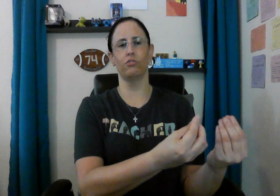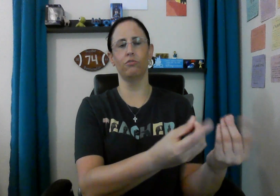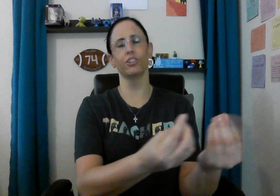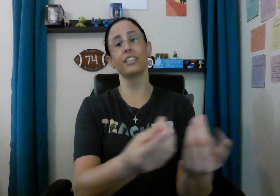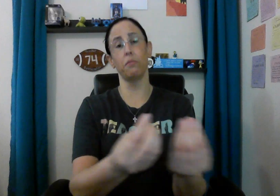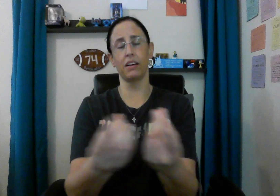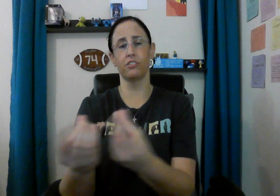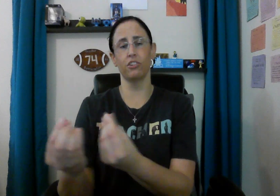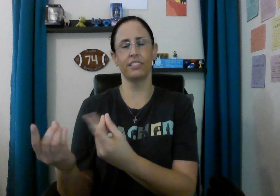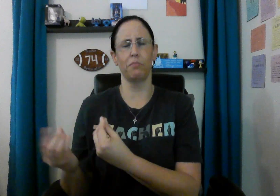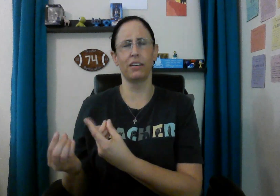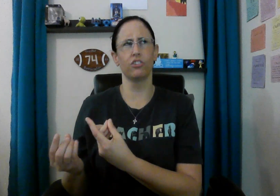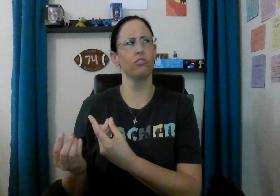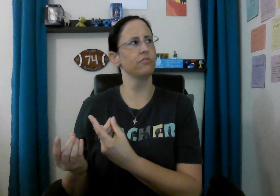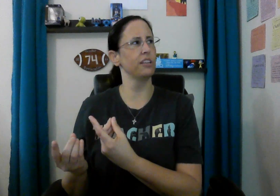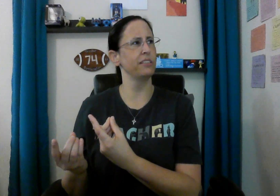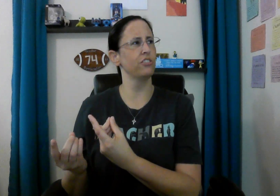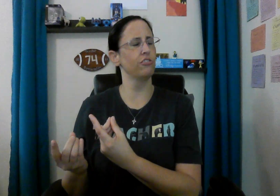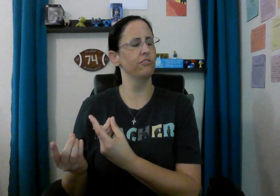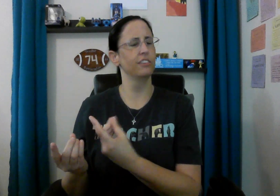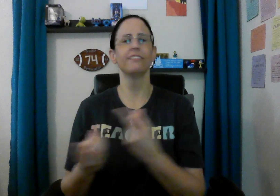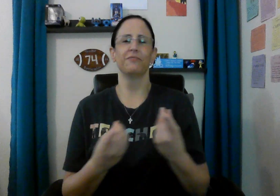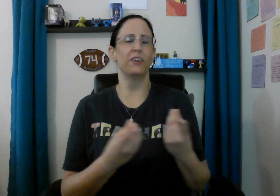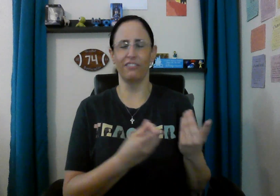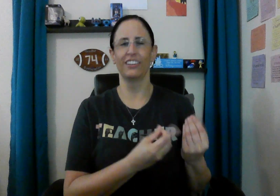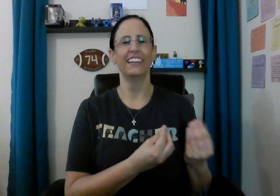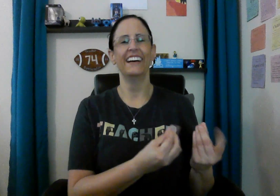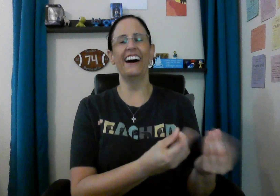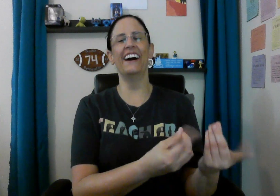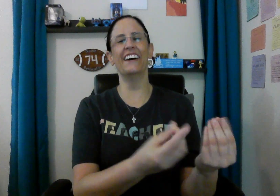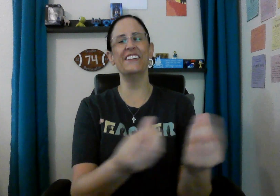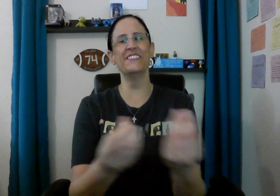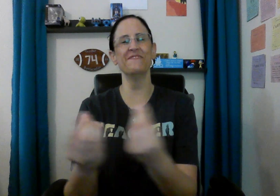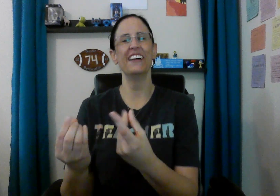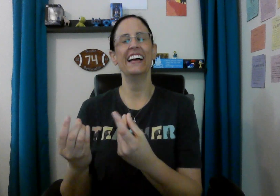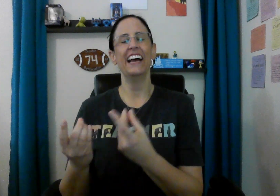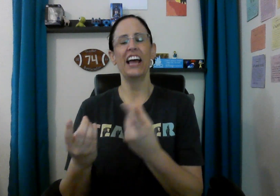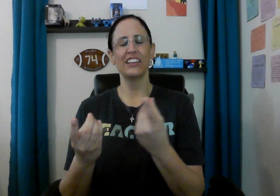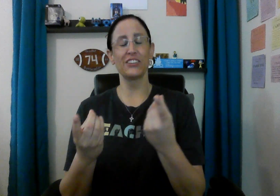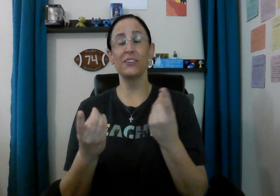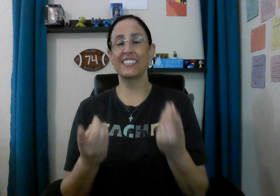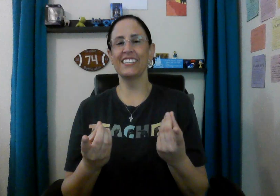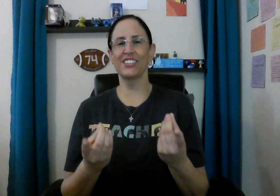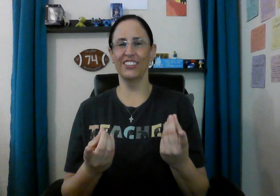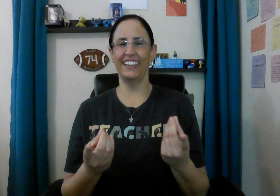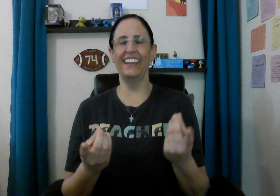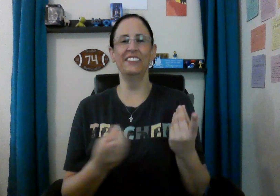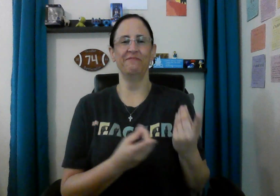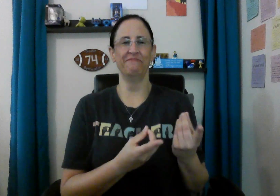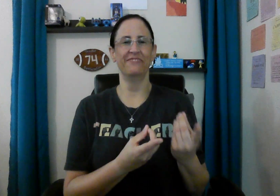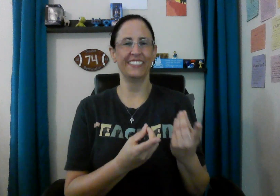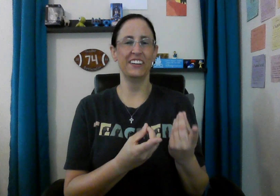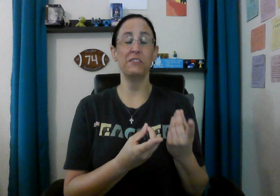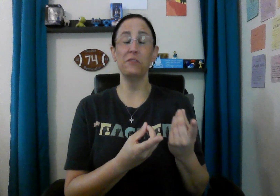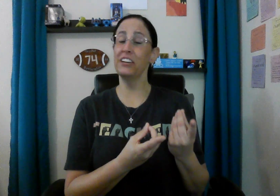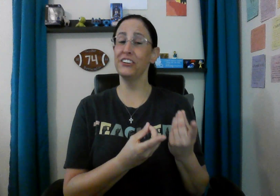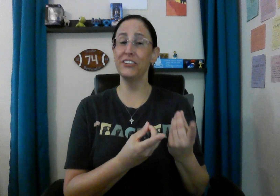or semicircle, whatever. So essentially, what you're